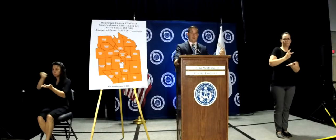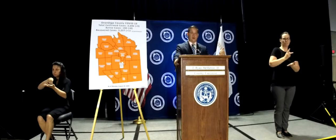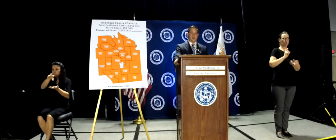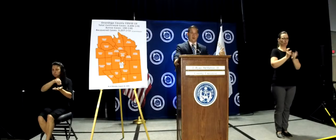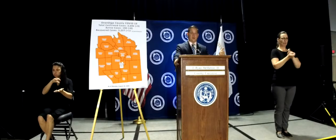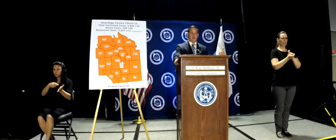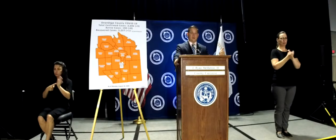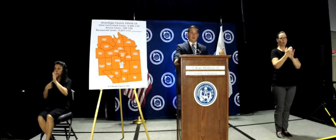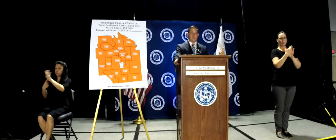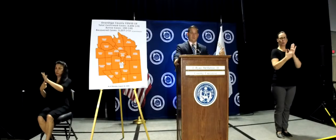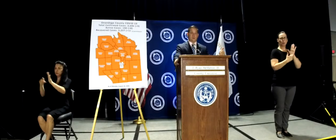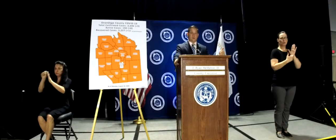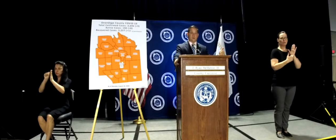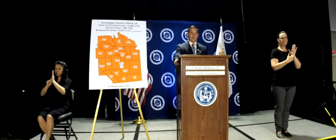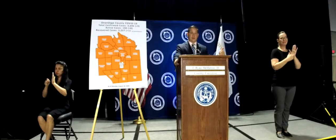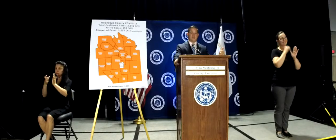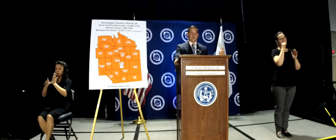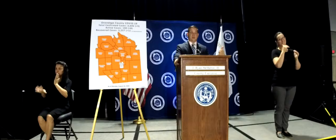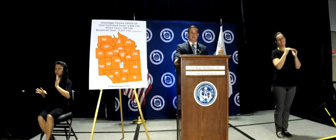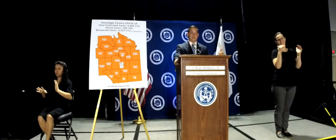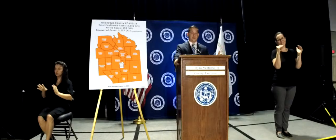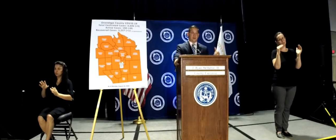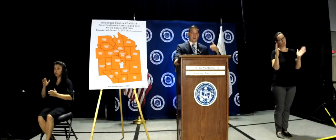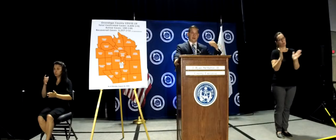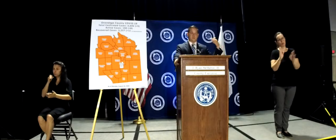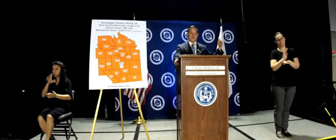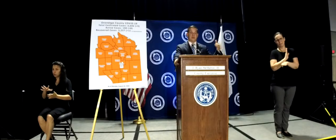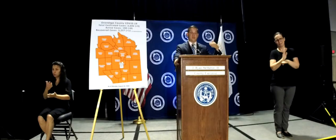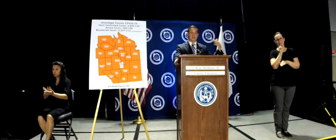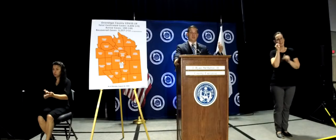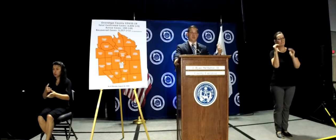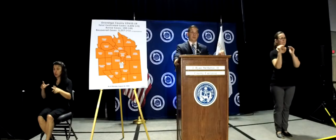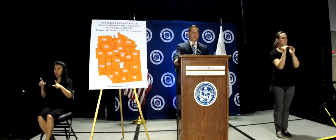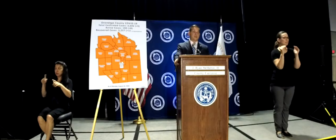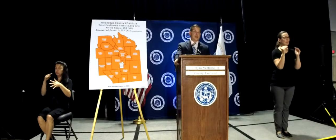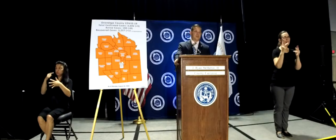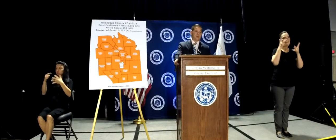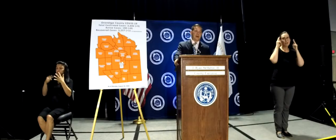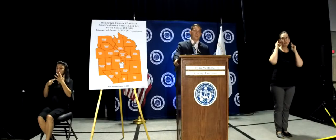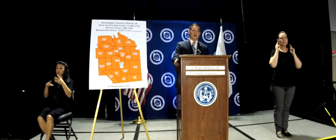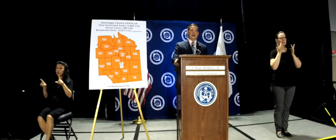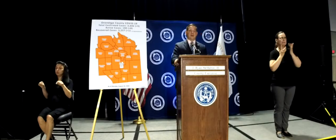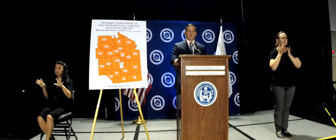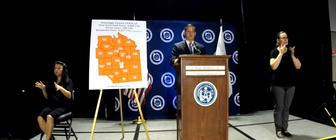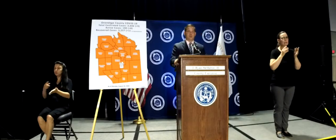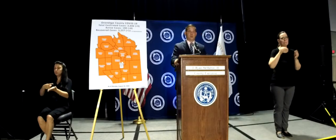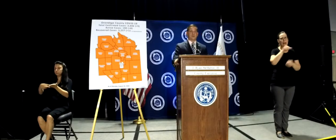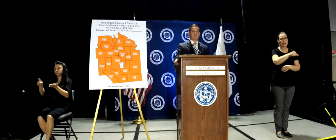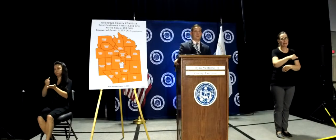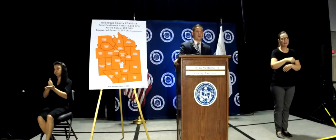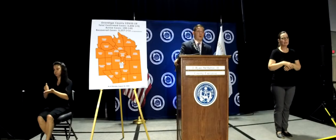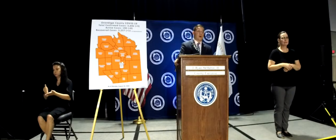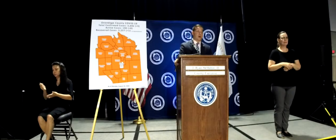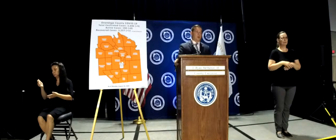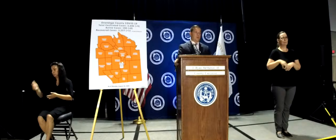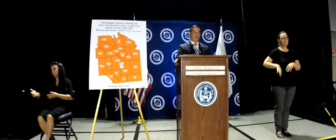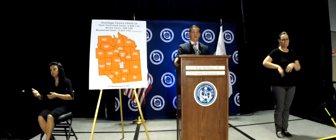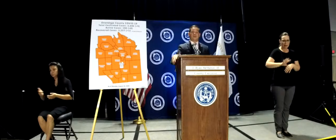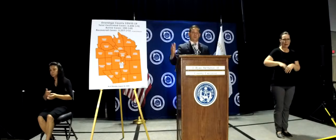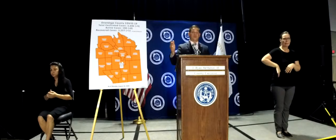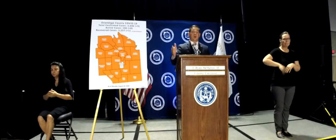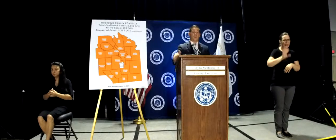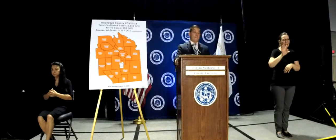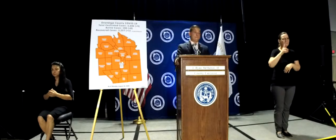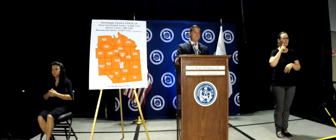for someone in the cosmetology industry to have to pay out of pocket every 2 weeks when